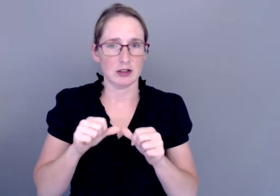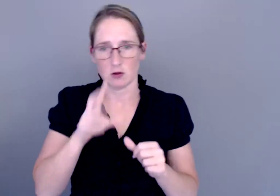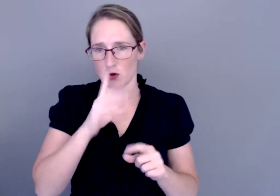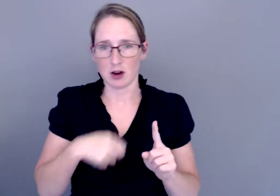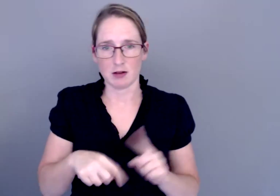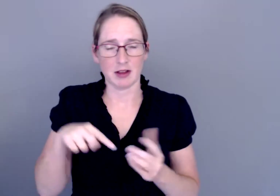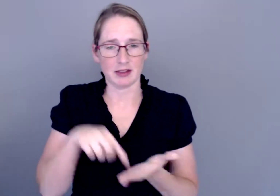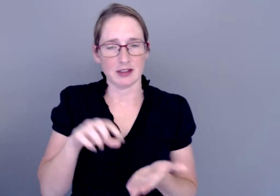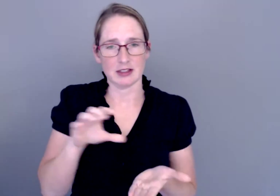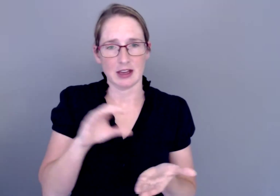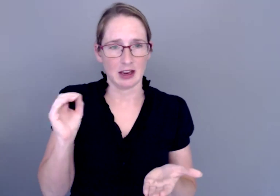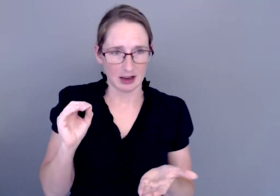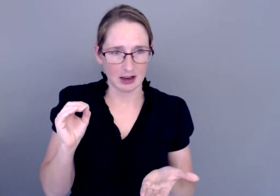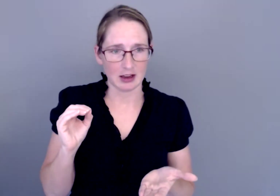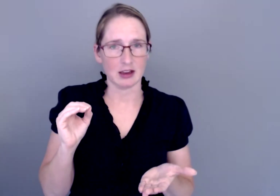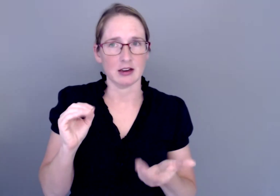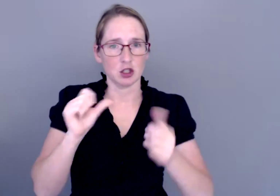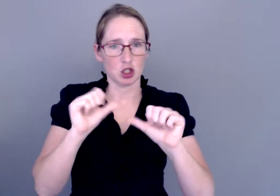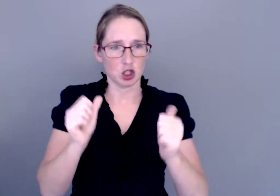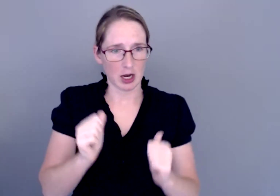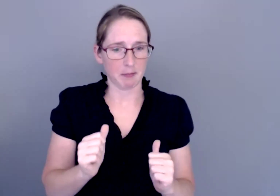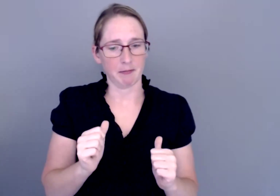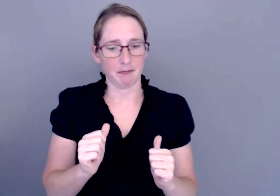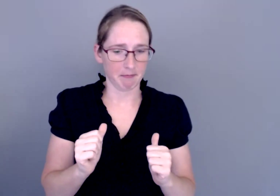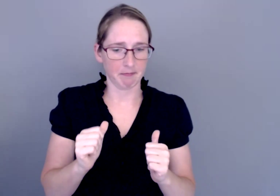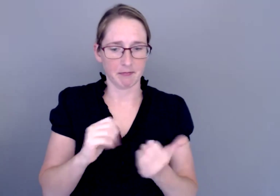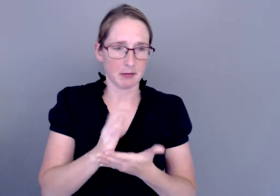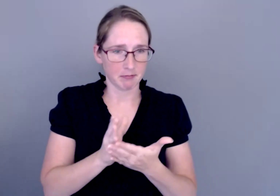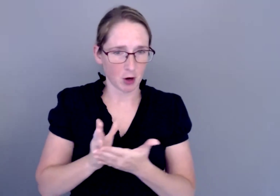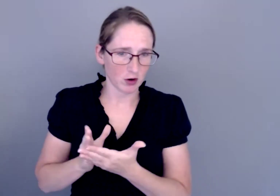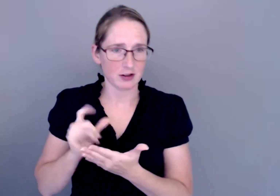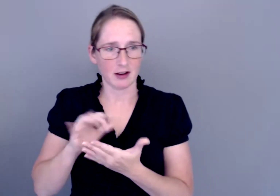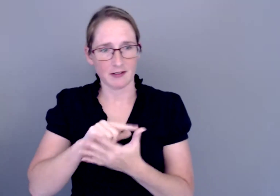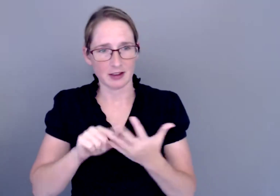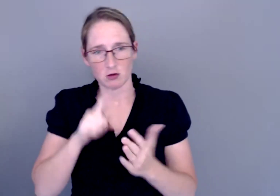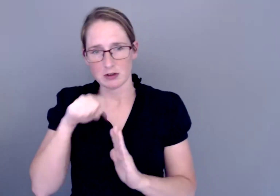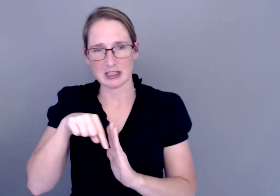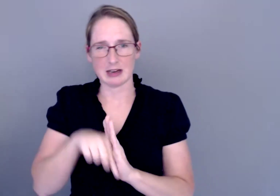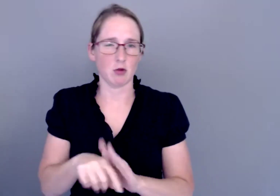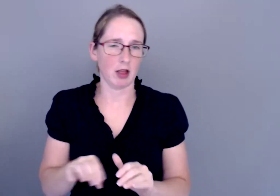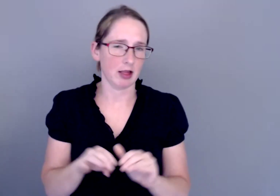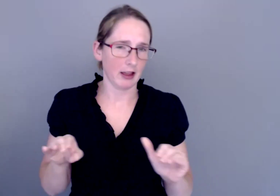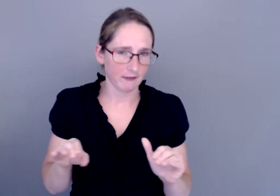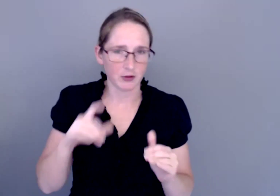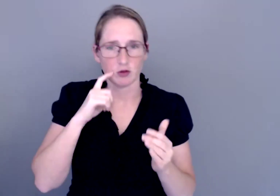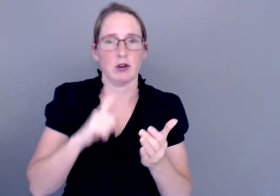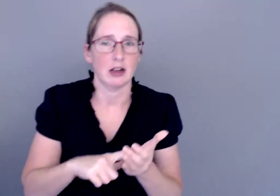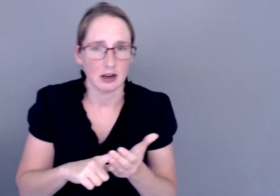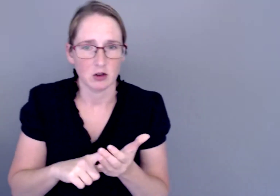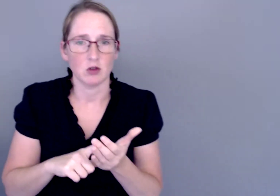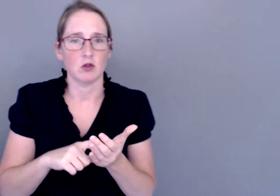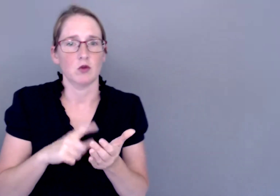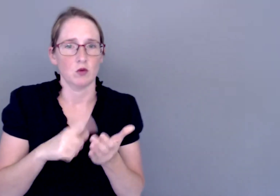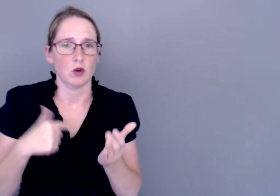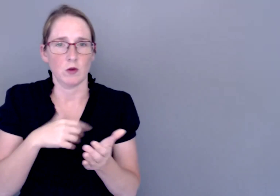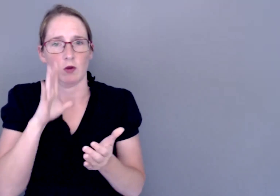this and shape components of this at a deeper level, recognizing that what we'll have